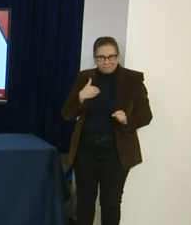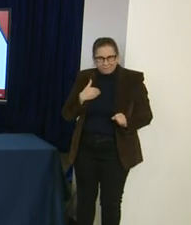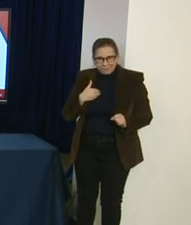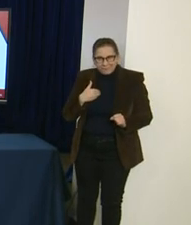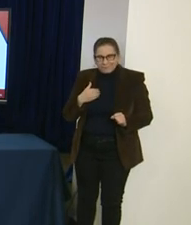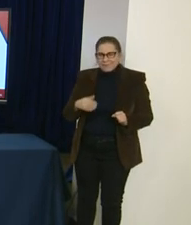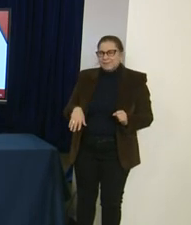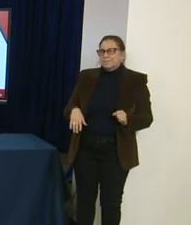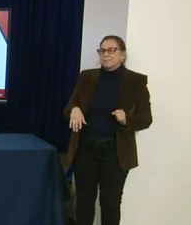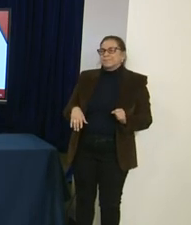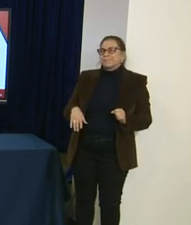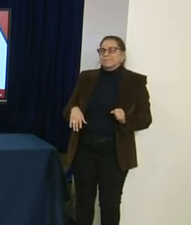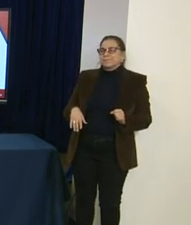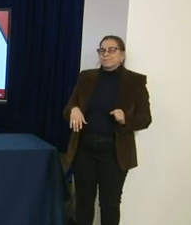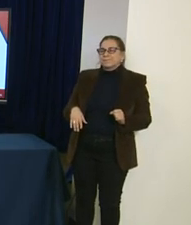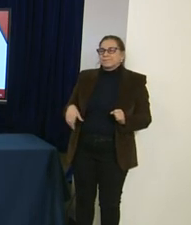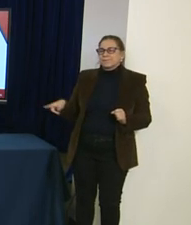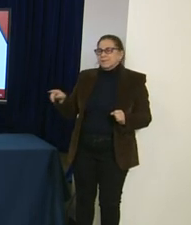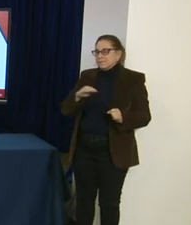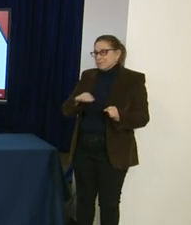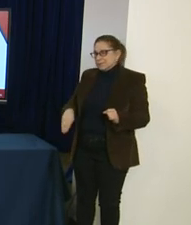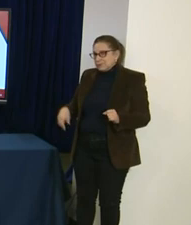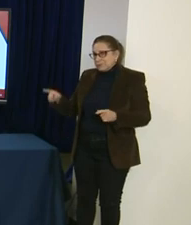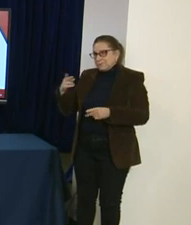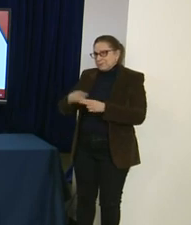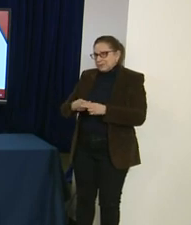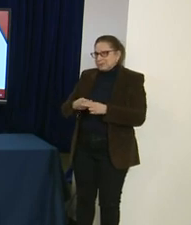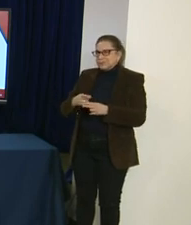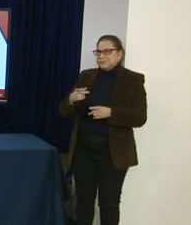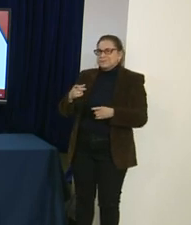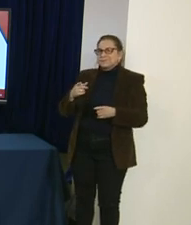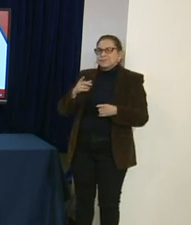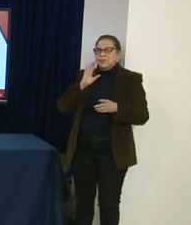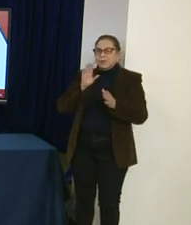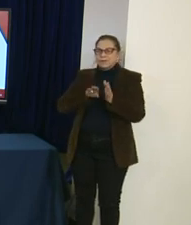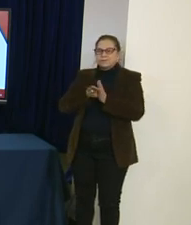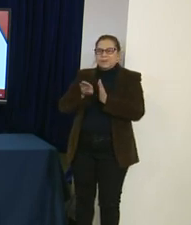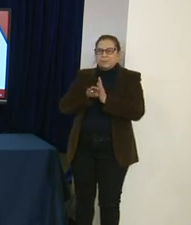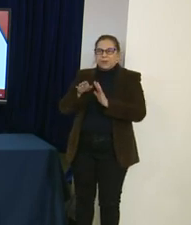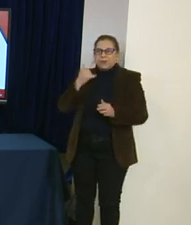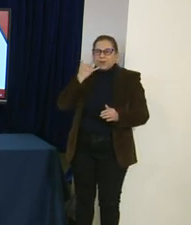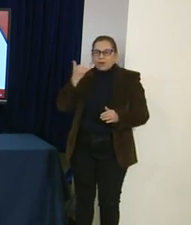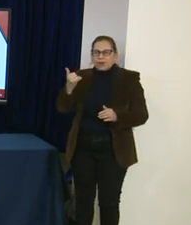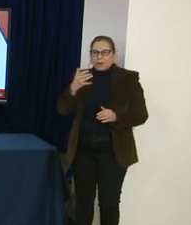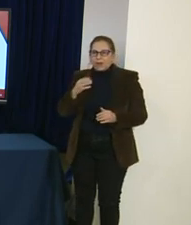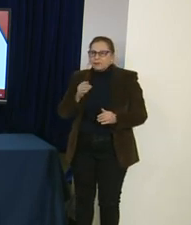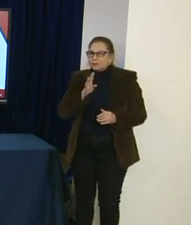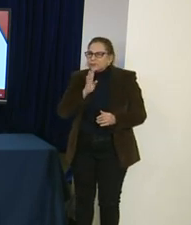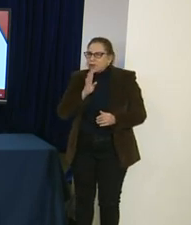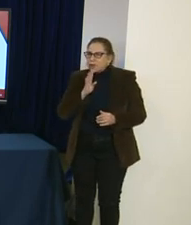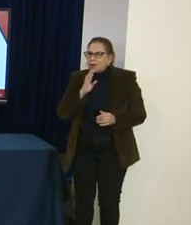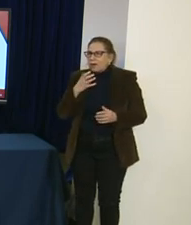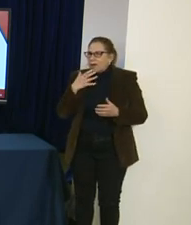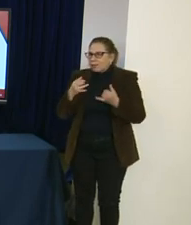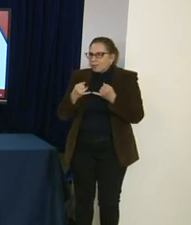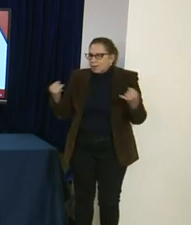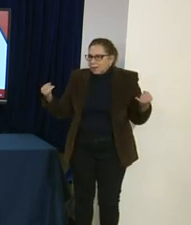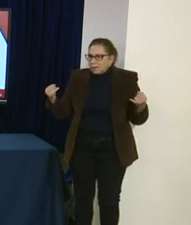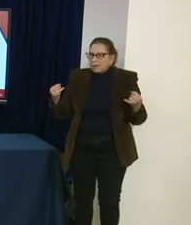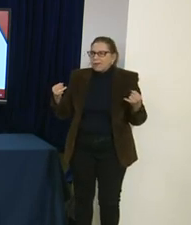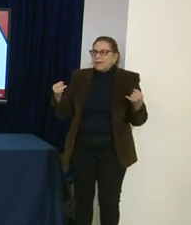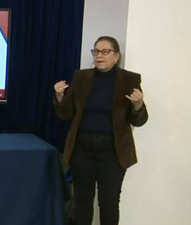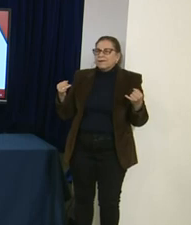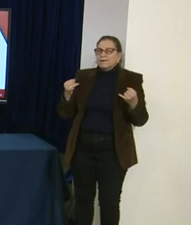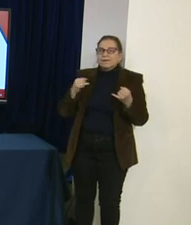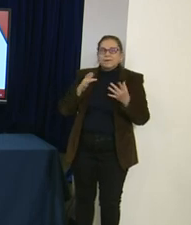is developing a call and talk line. We'll be working with our staff and community volunteers to contact seniors on a regular